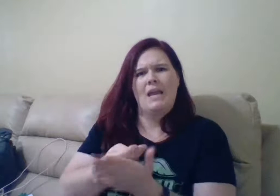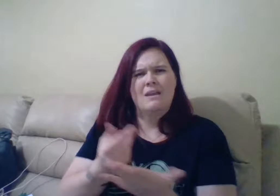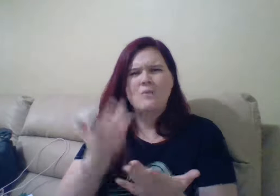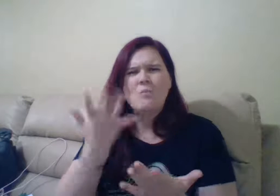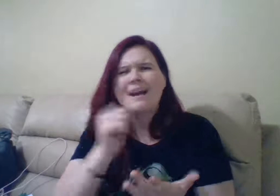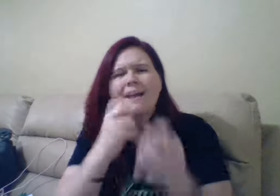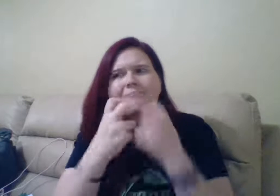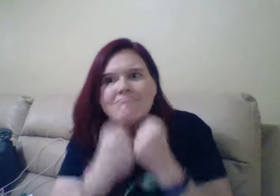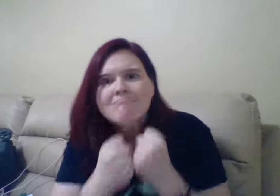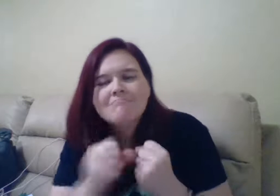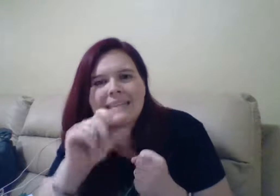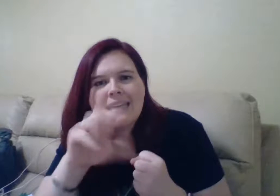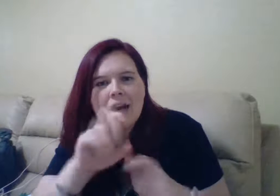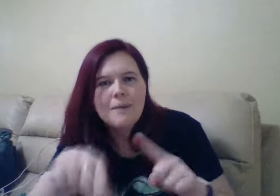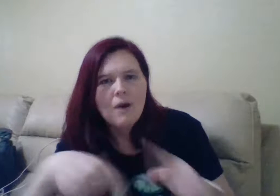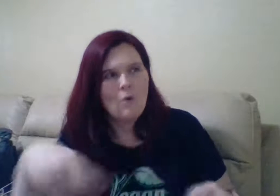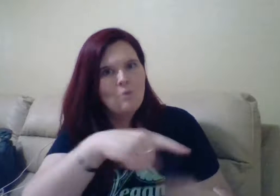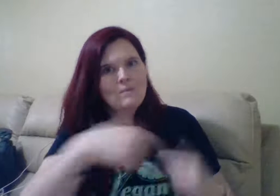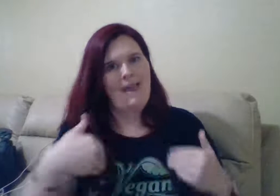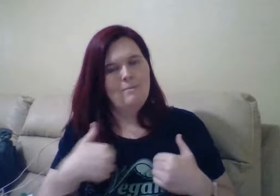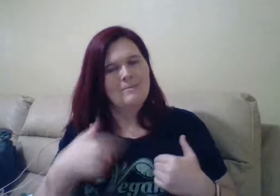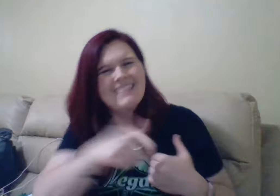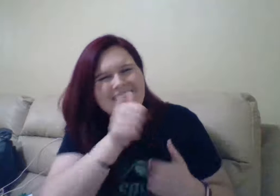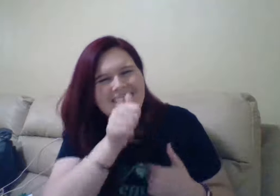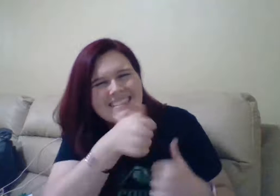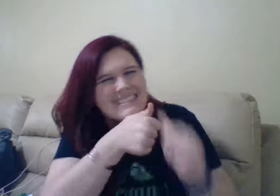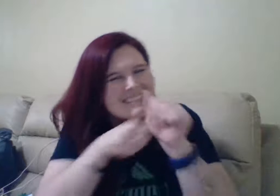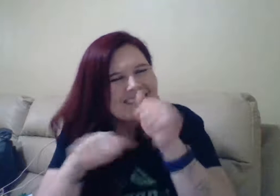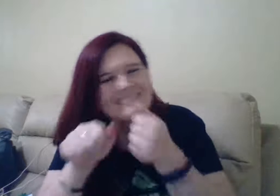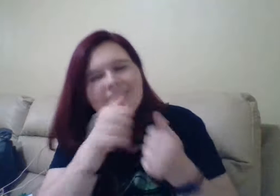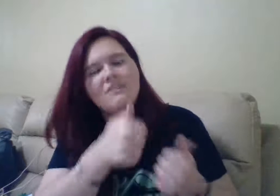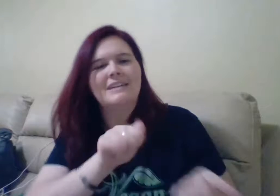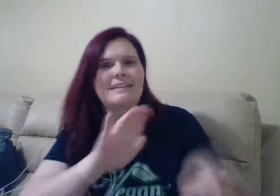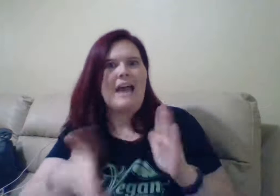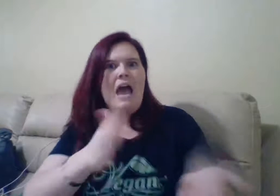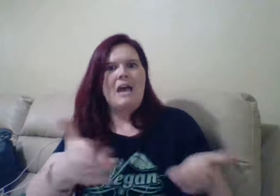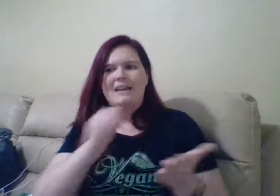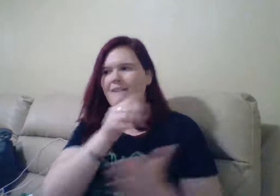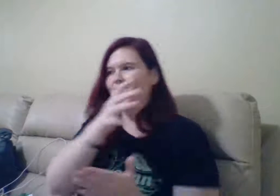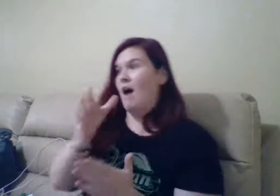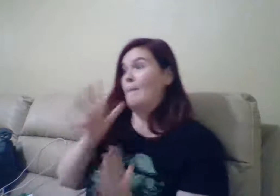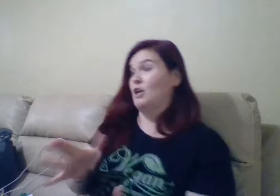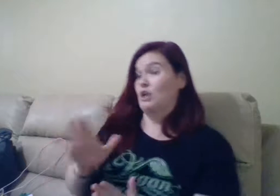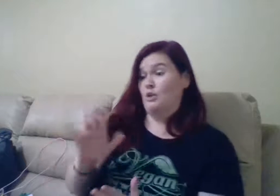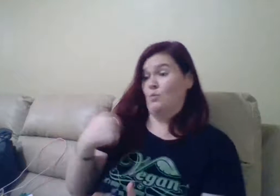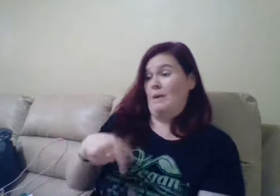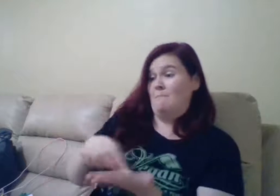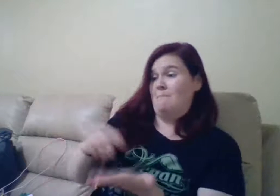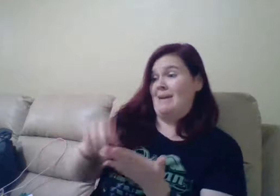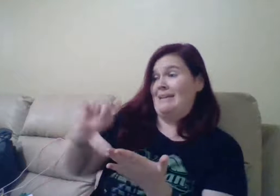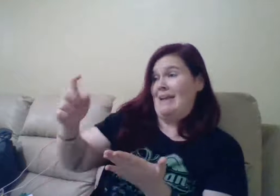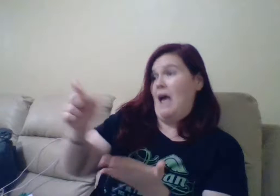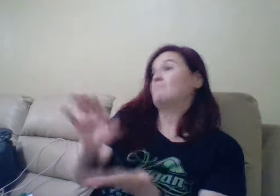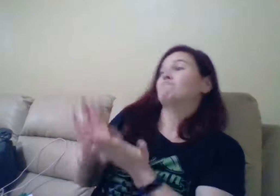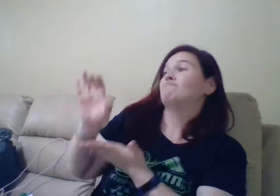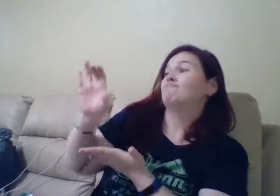they're the ones who are suffering, who are dying, not these farmers who are going to be giving taxpayers money to keep them going so they can continue killing animals into the